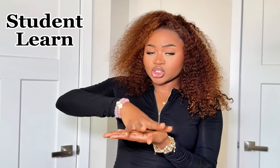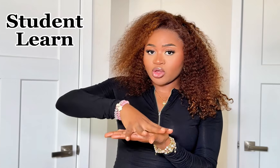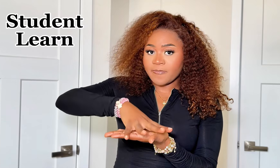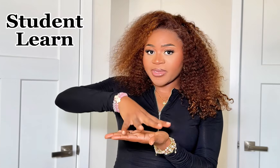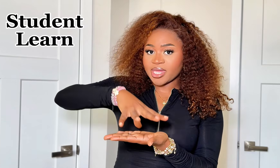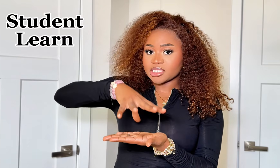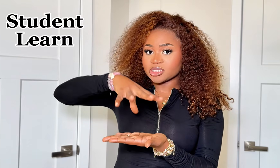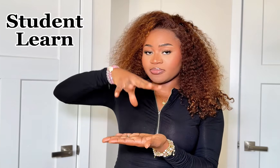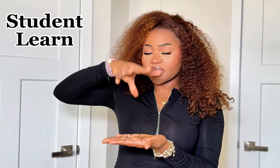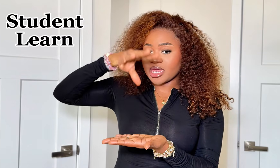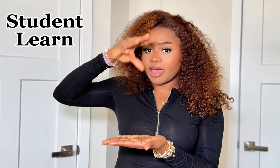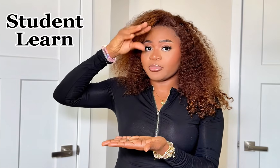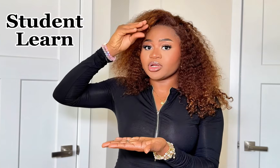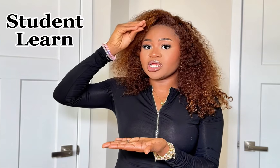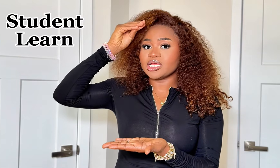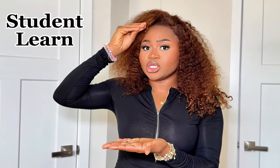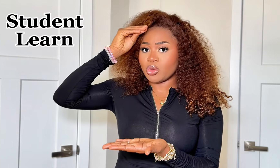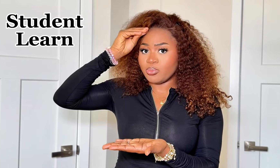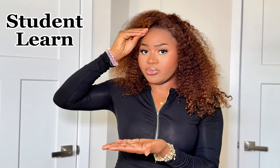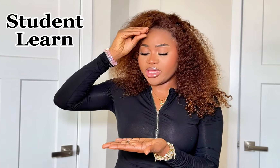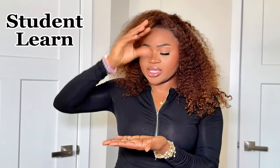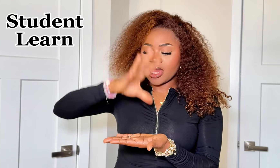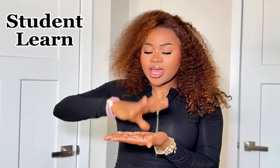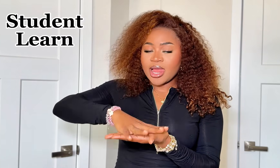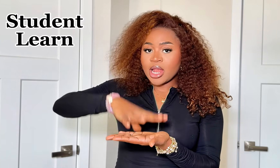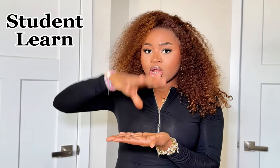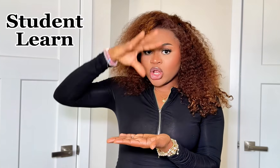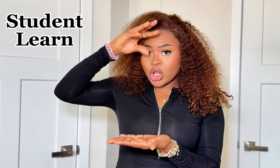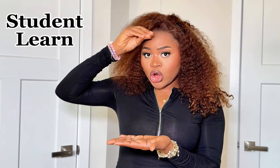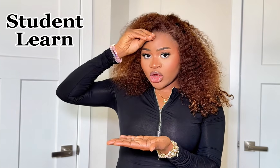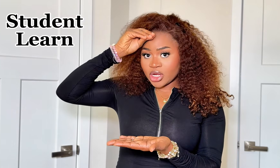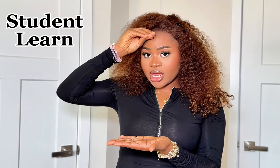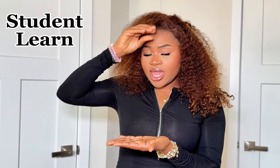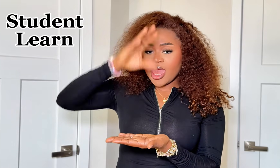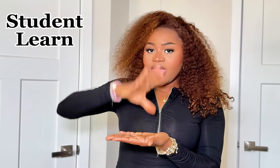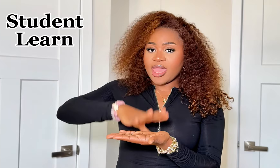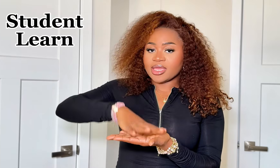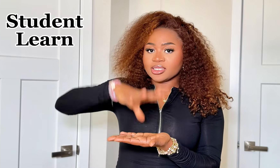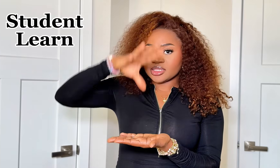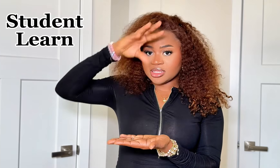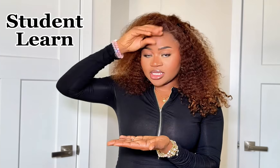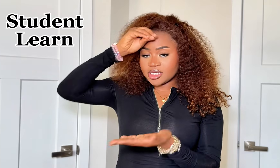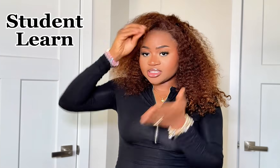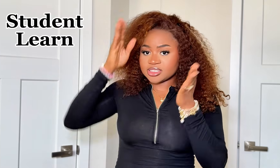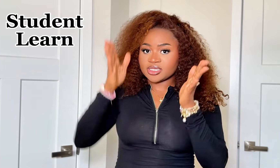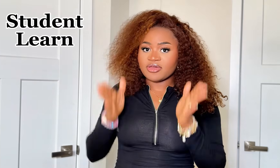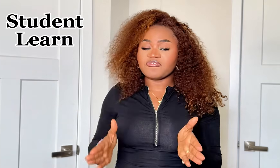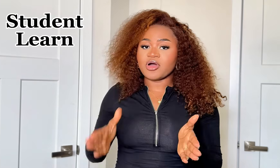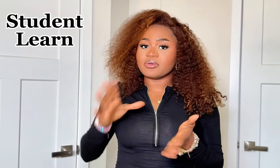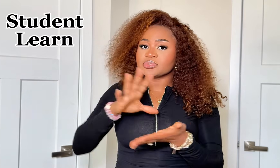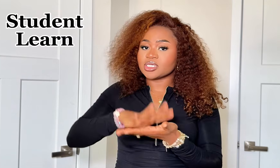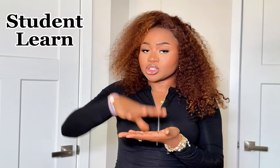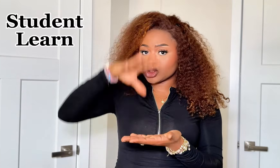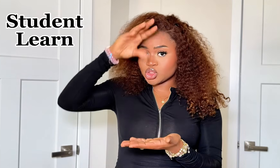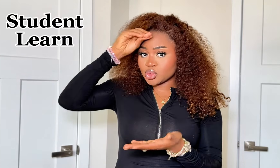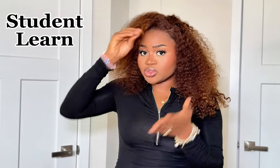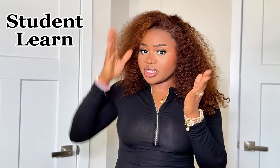you're picking something and putting it in your brain. Learn. And this forms a